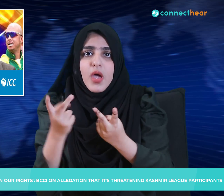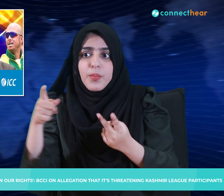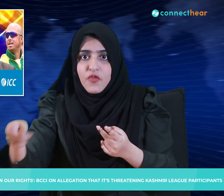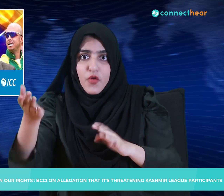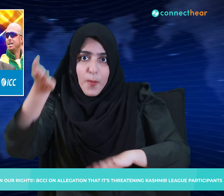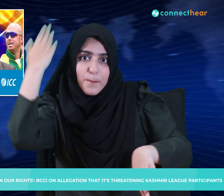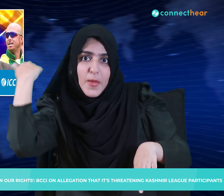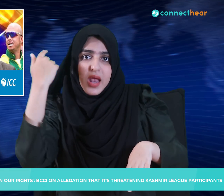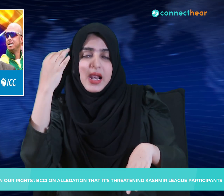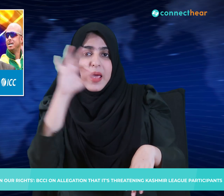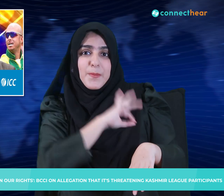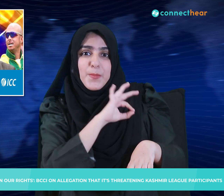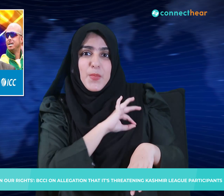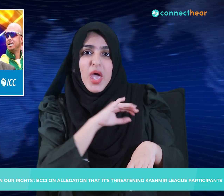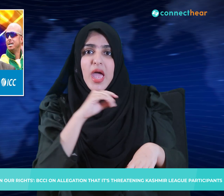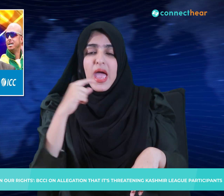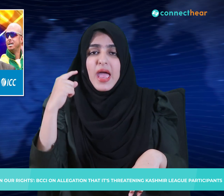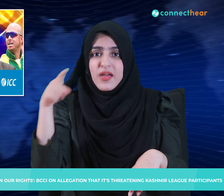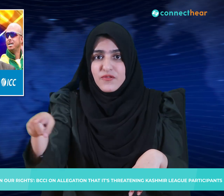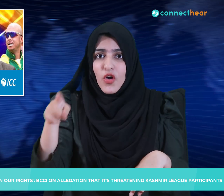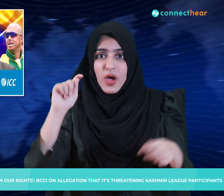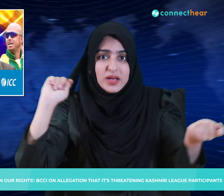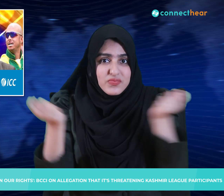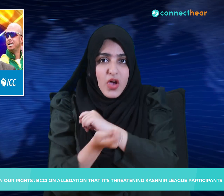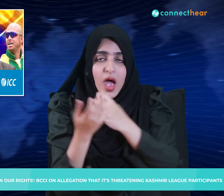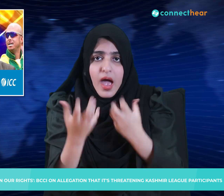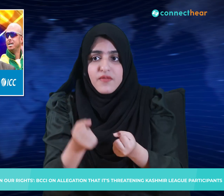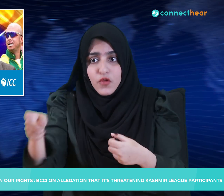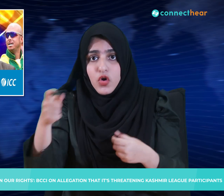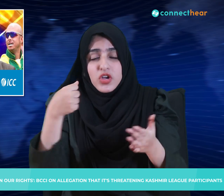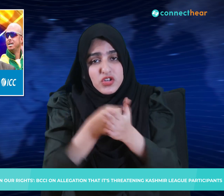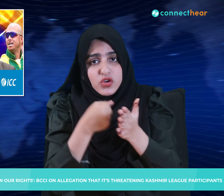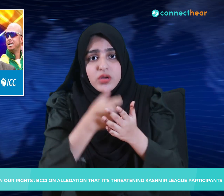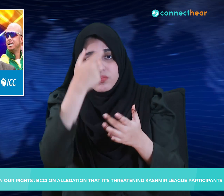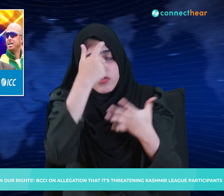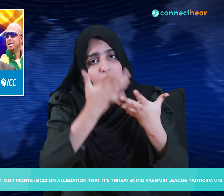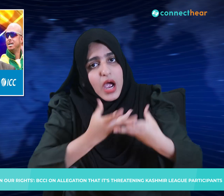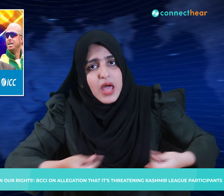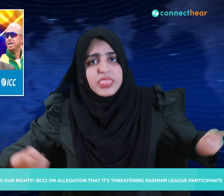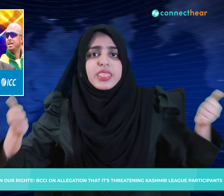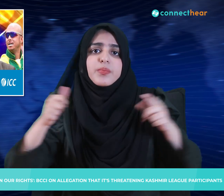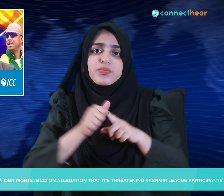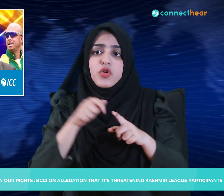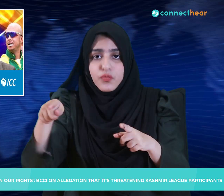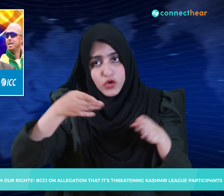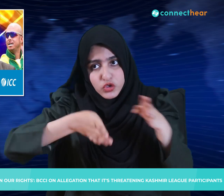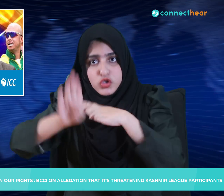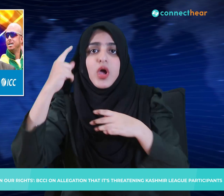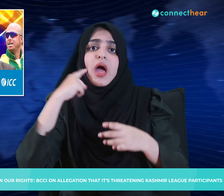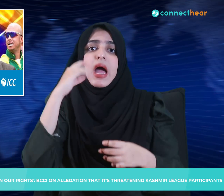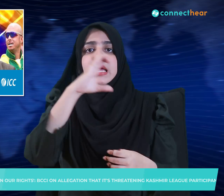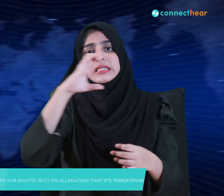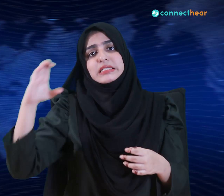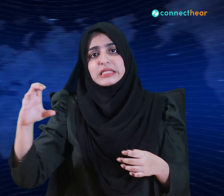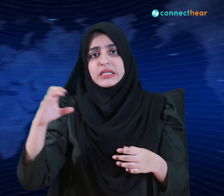their patron as per their own constitution. It is time to consider whether this issue also ought to be raised at